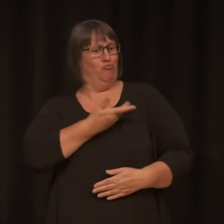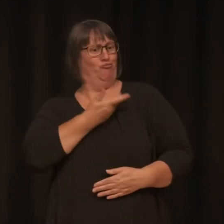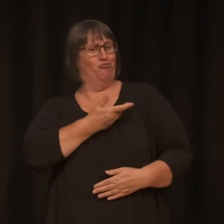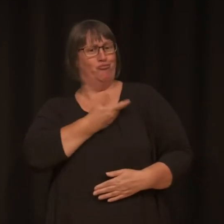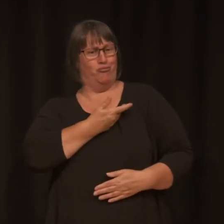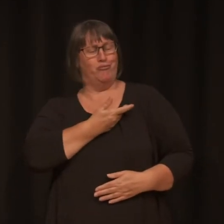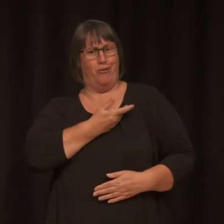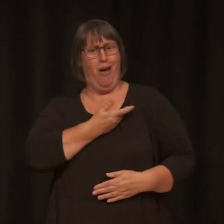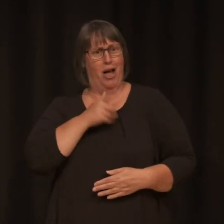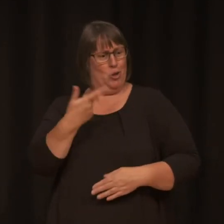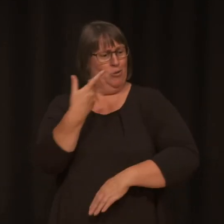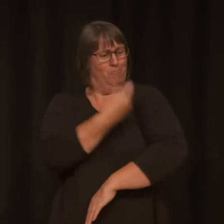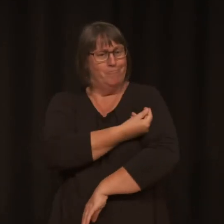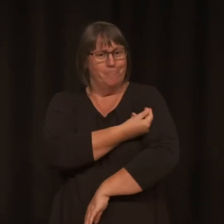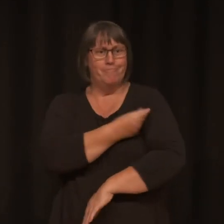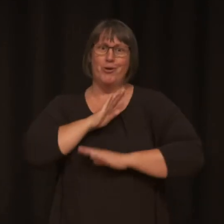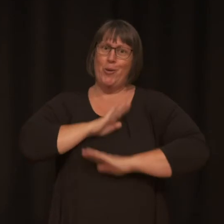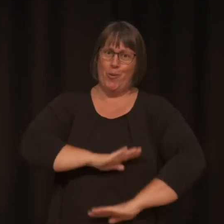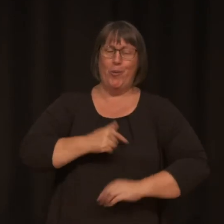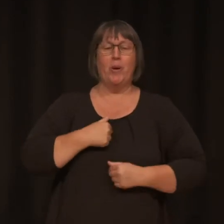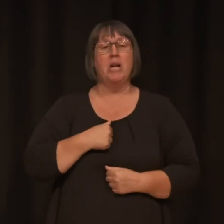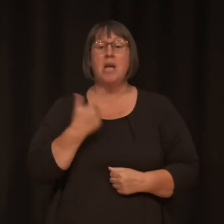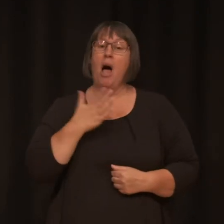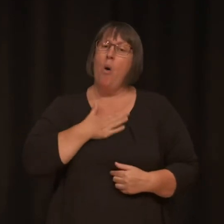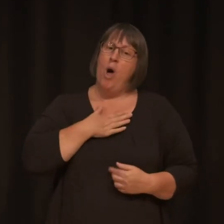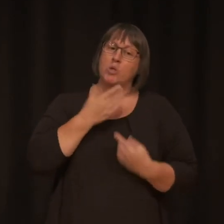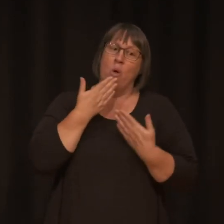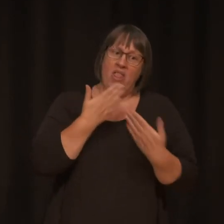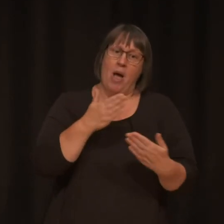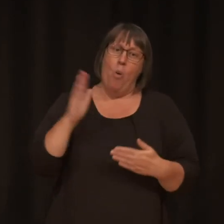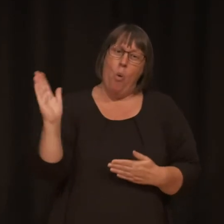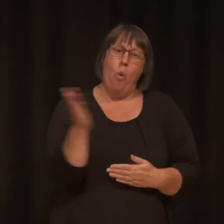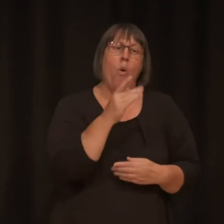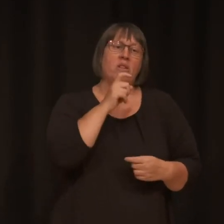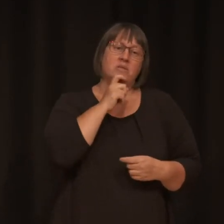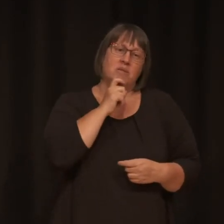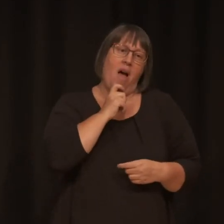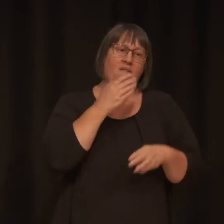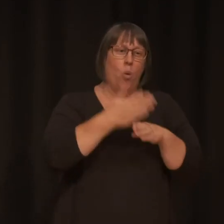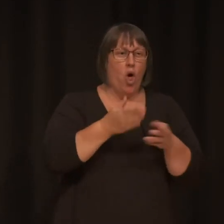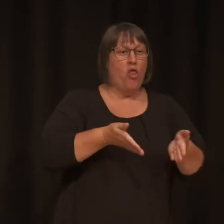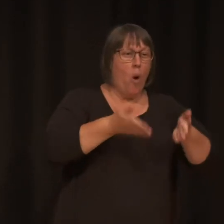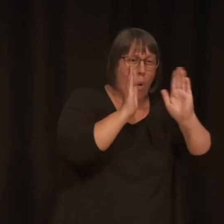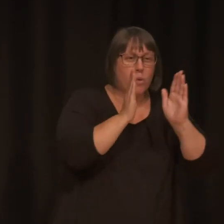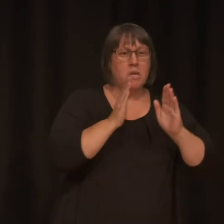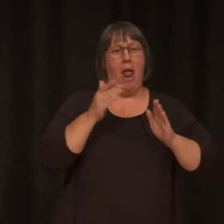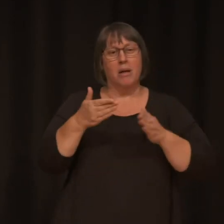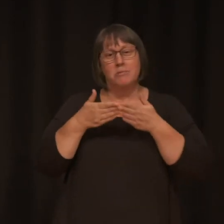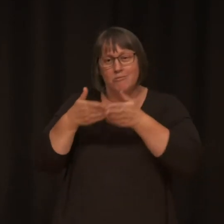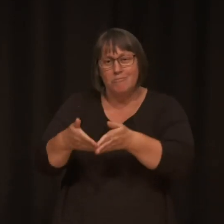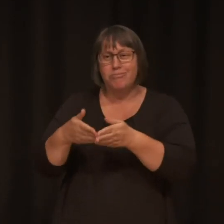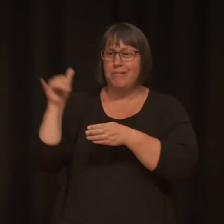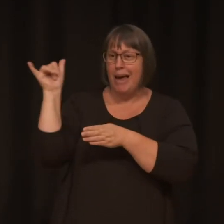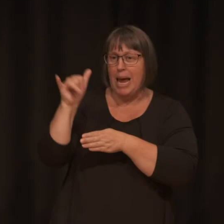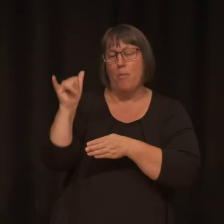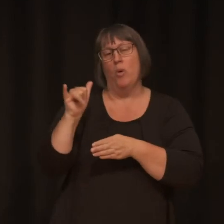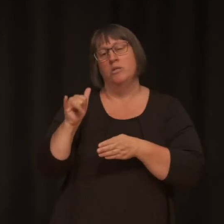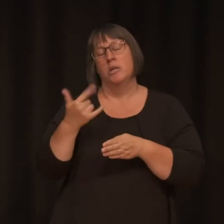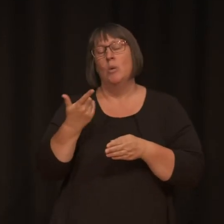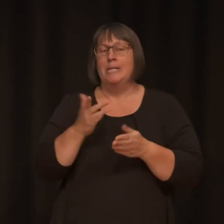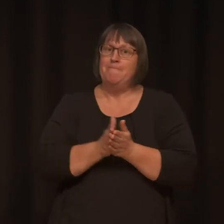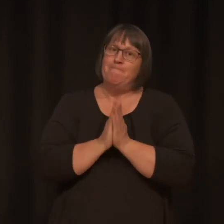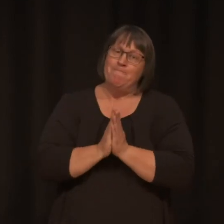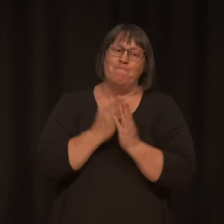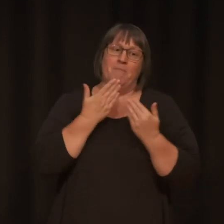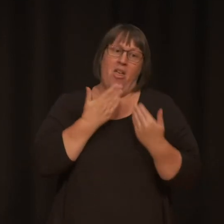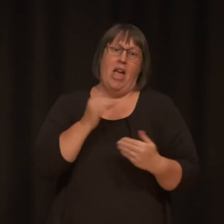Lynette and all those working tirelessly at the border, thank you. It is indeed us who are privileged to have you working on our behalf. We